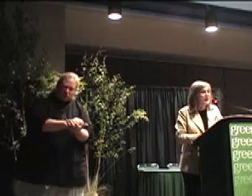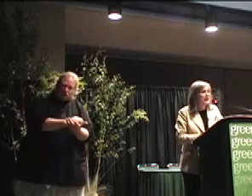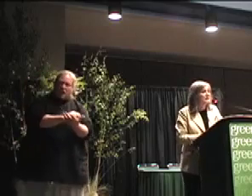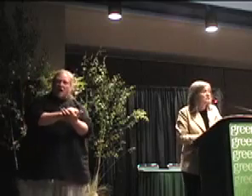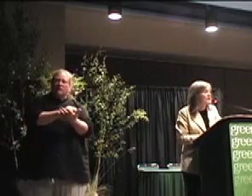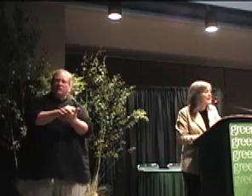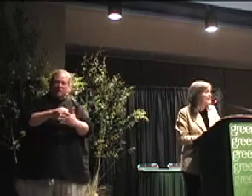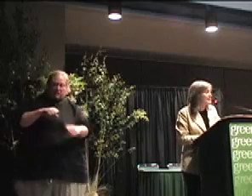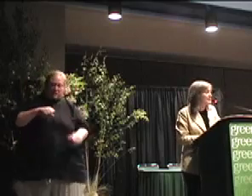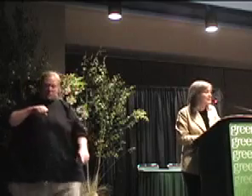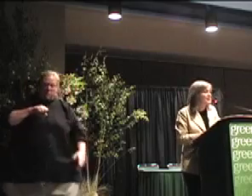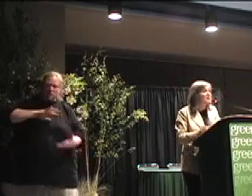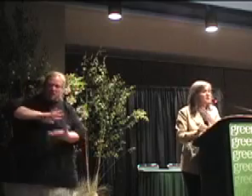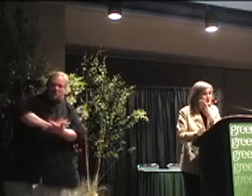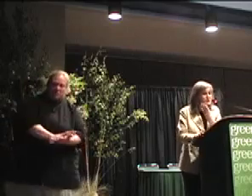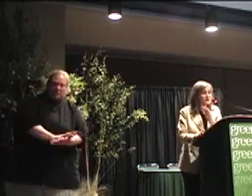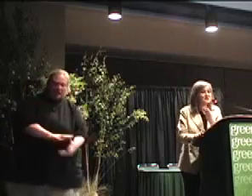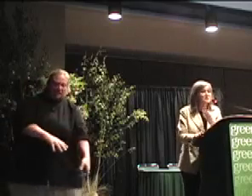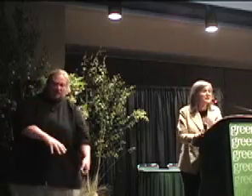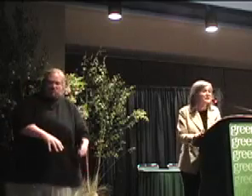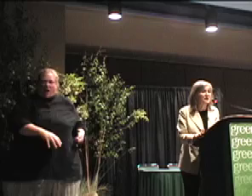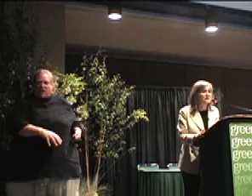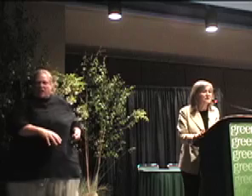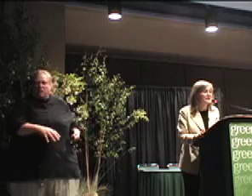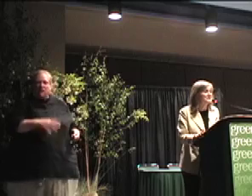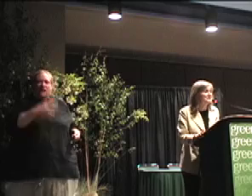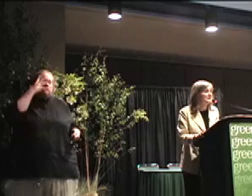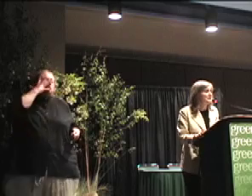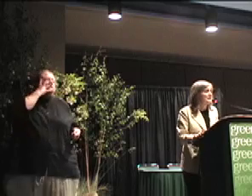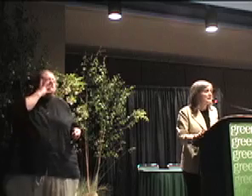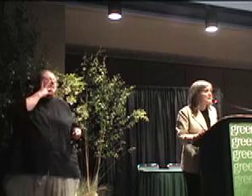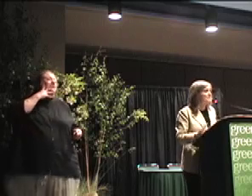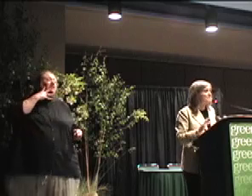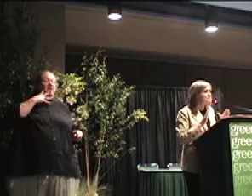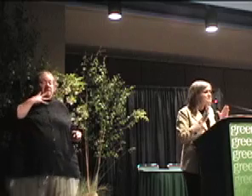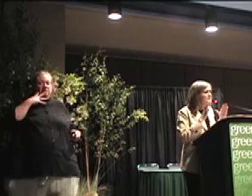boot in her back, and they're dragging on her leg, which, of course, was bloodying her face.